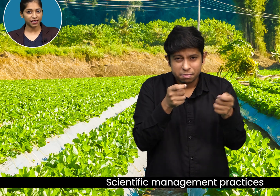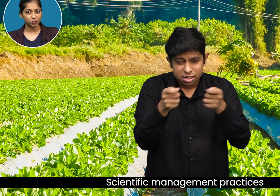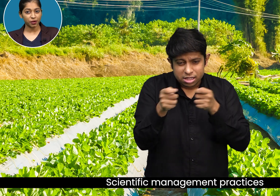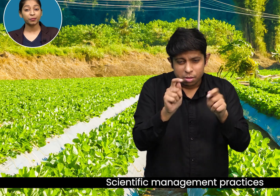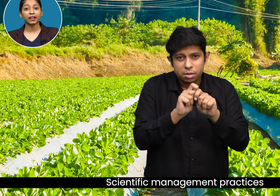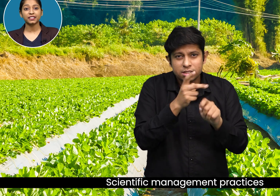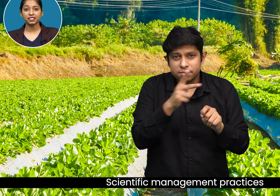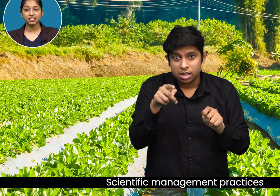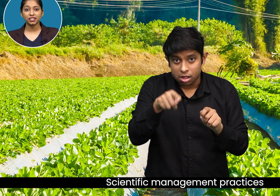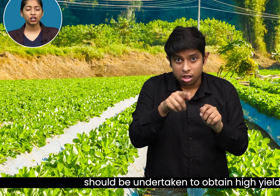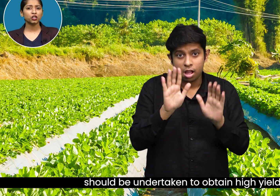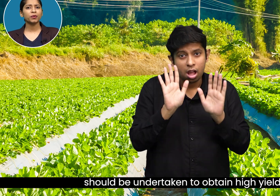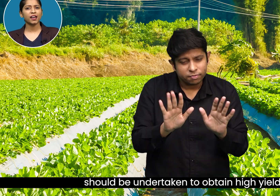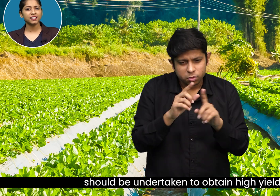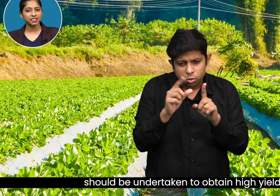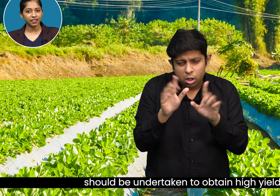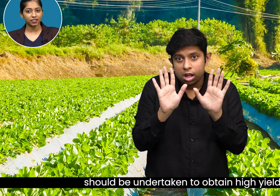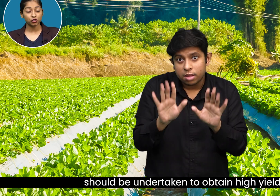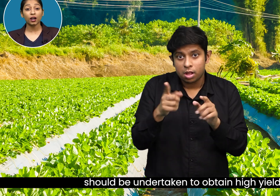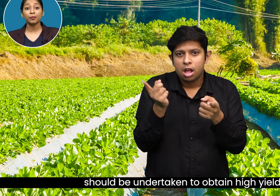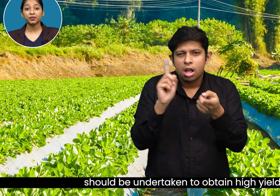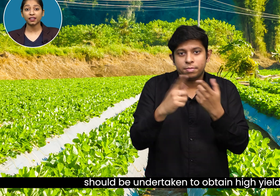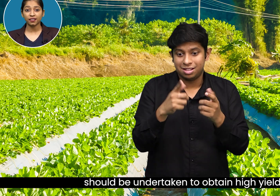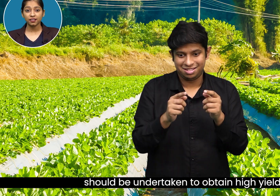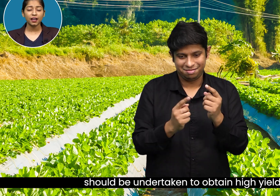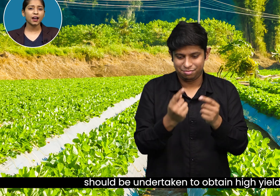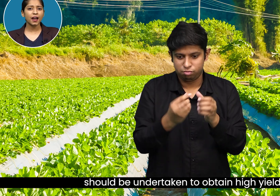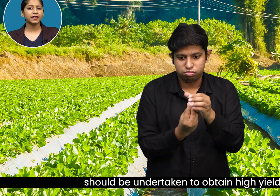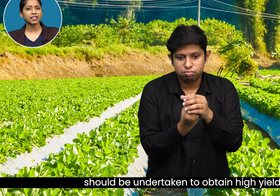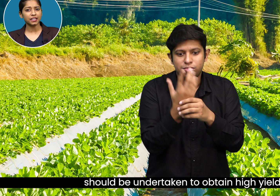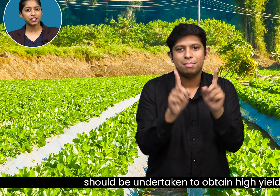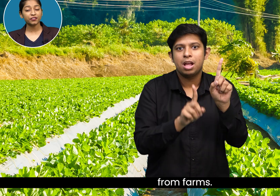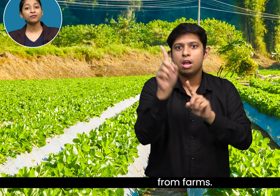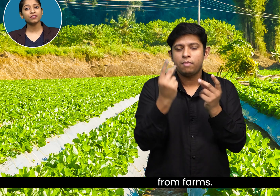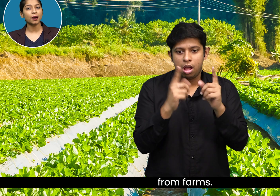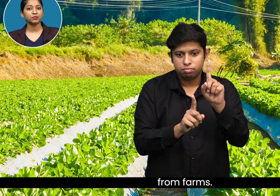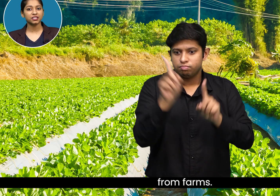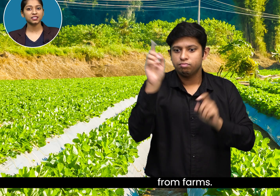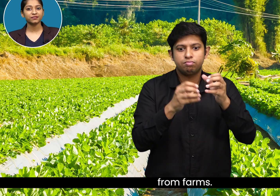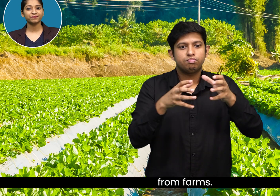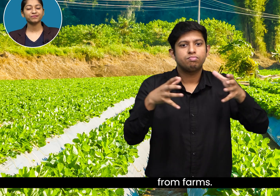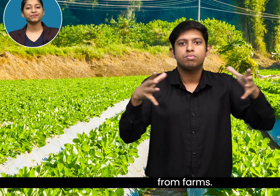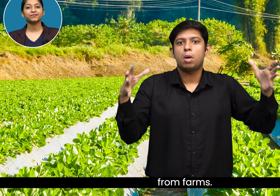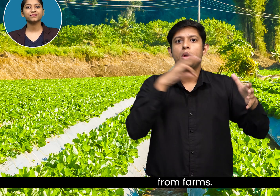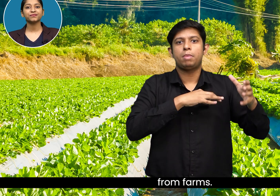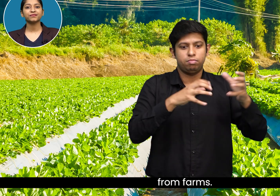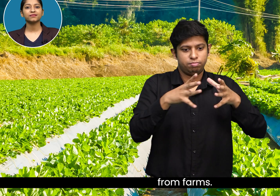Scientific management practices should be undertaken to obtain high yields from farms.